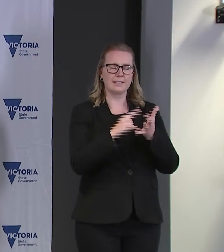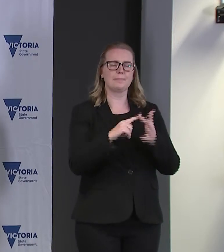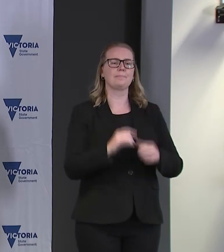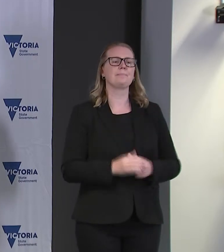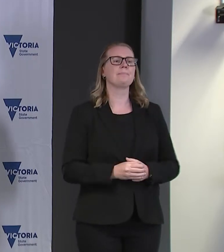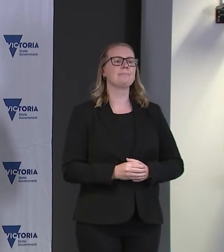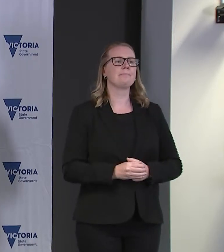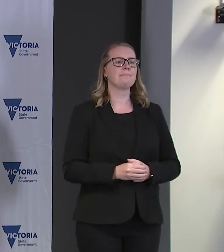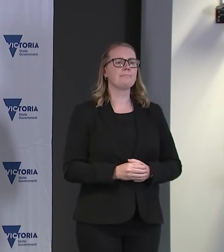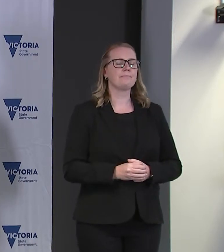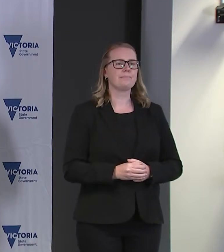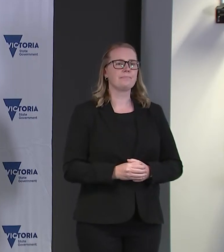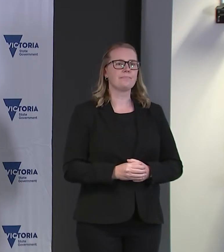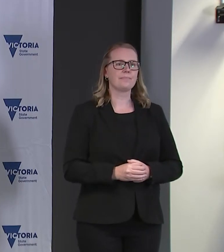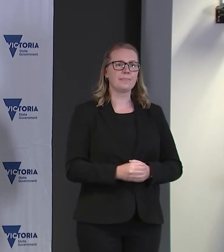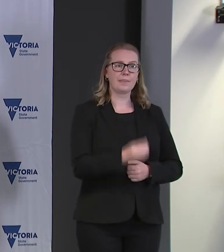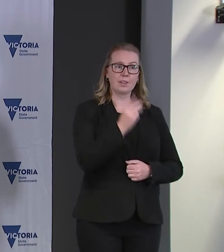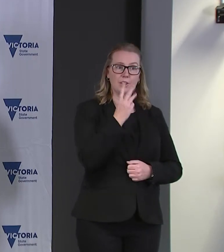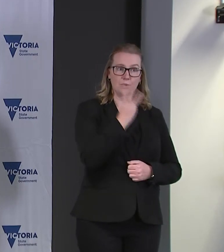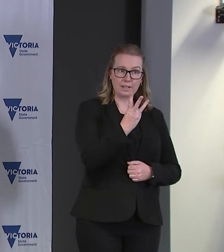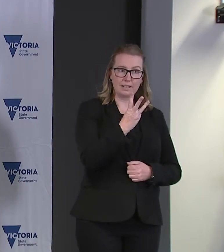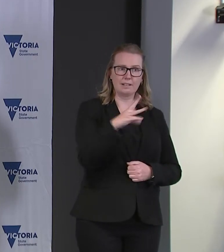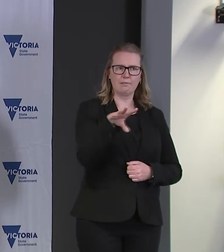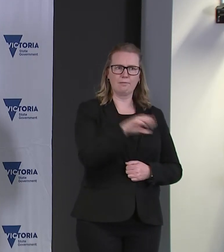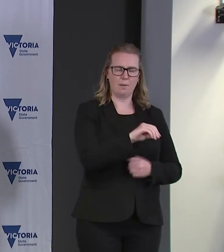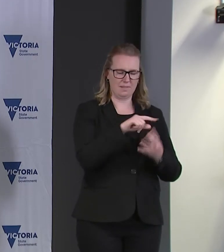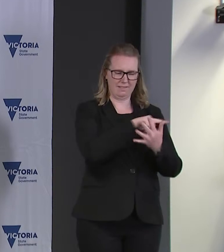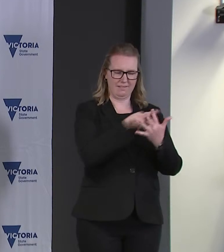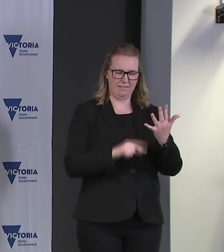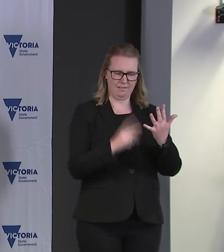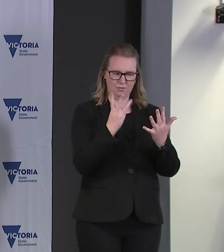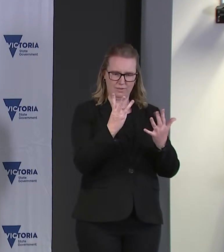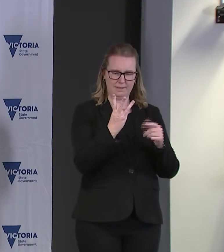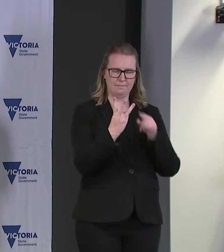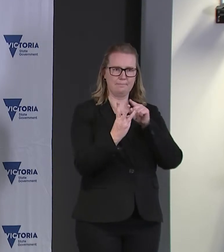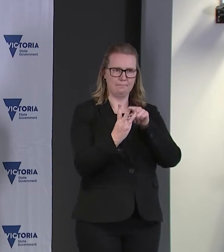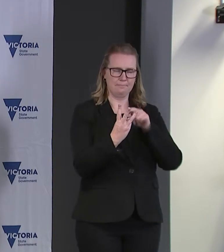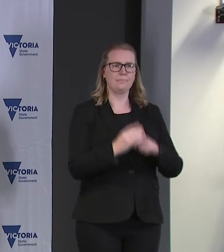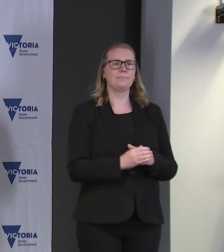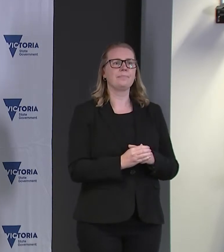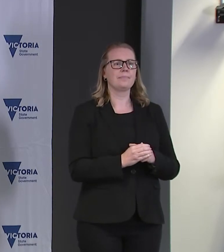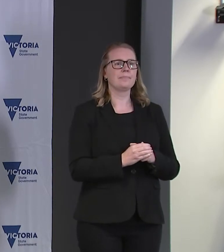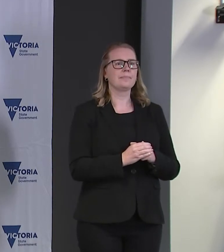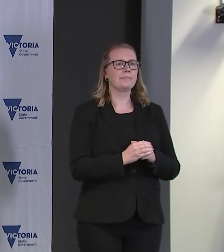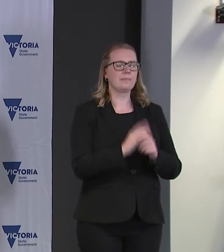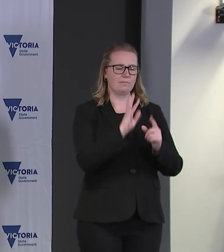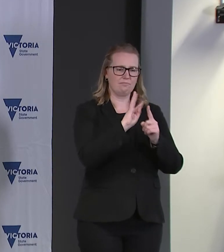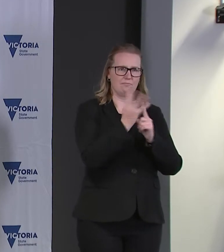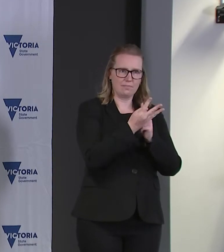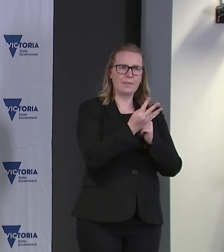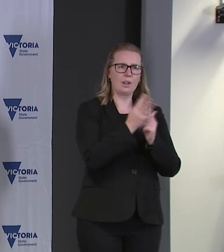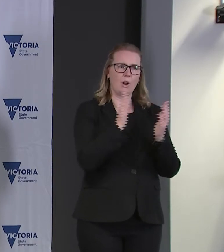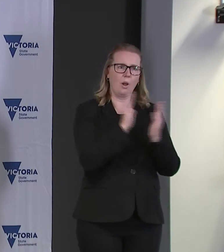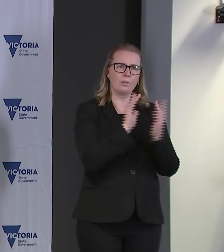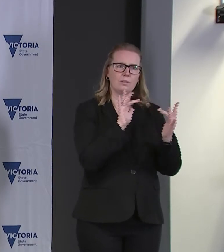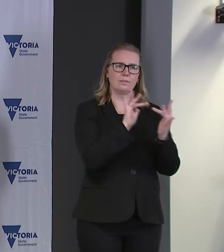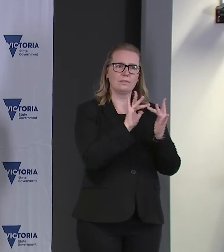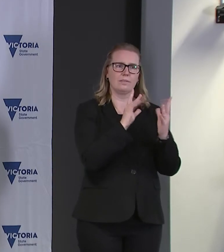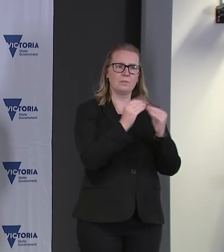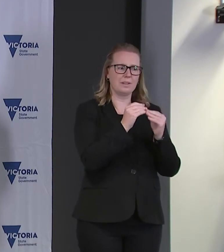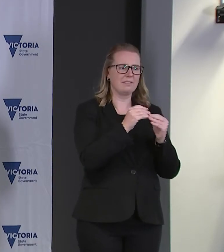3 of these, of the 5, are direct primary close contacts of existing